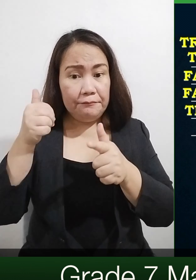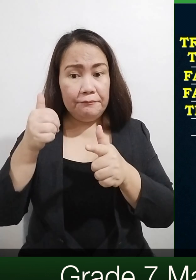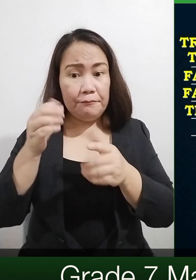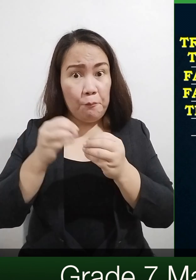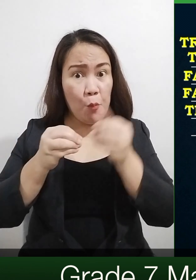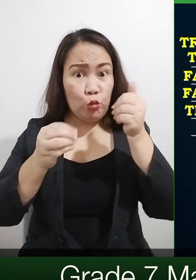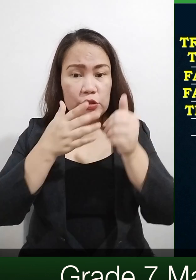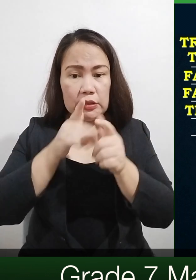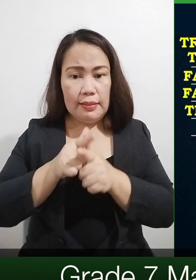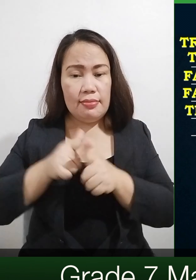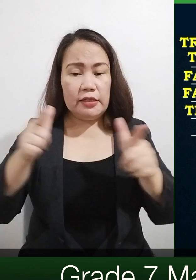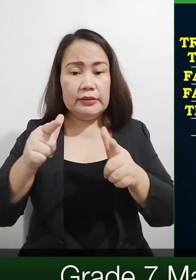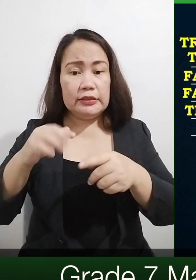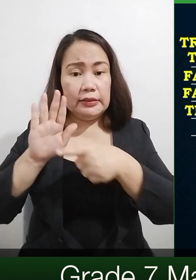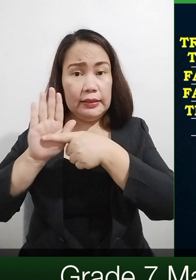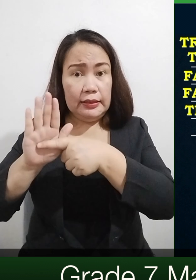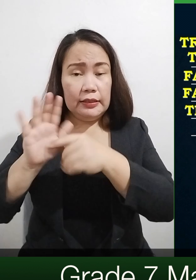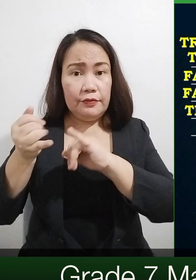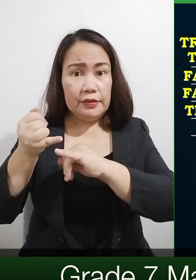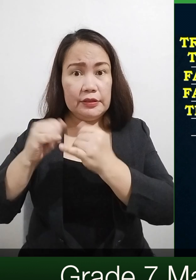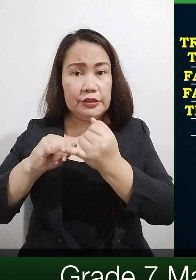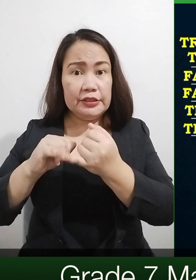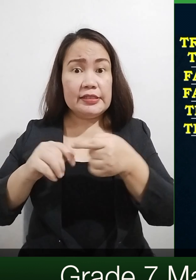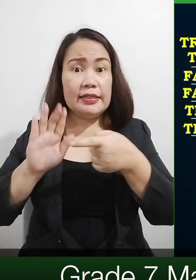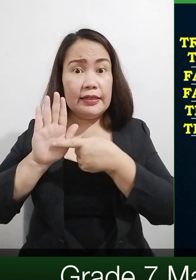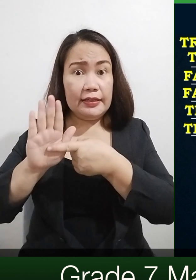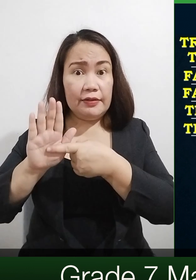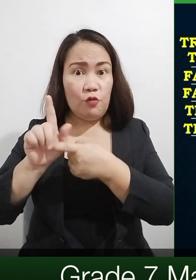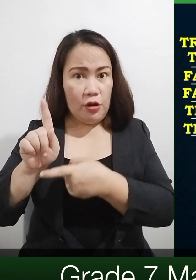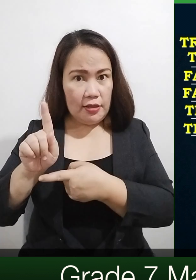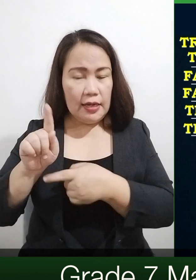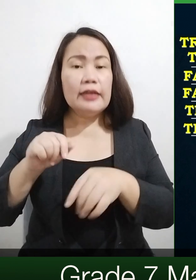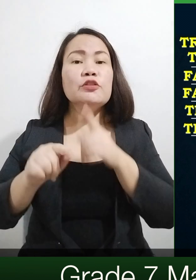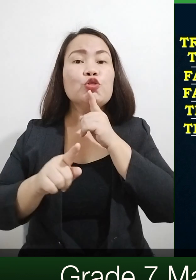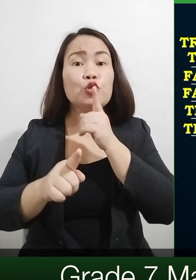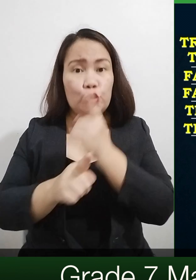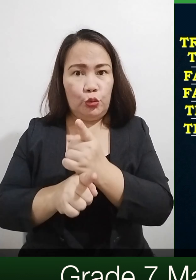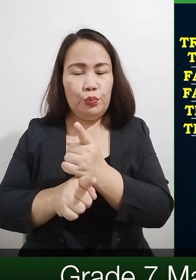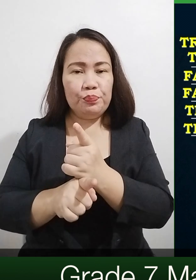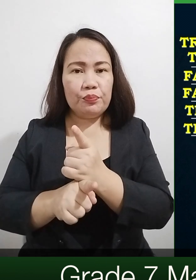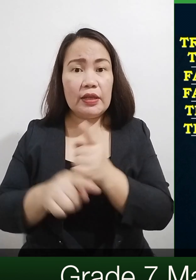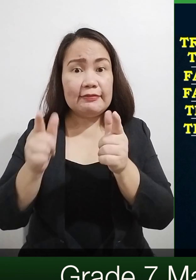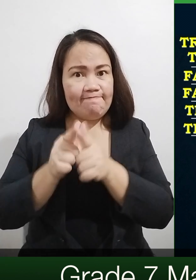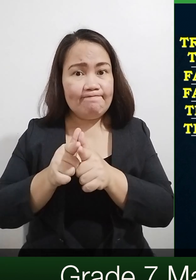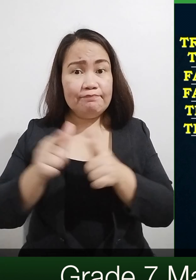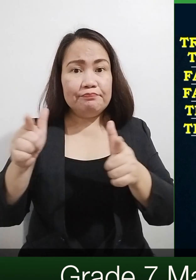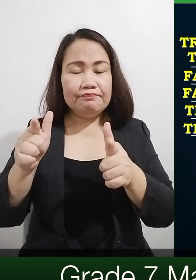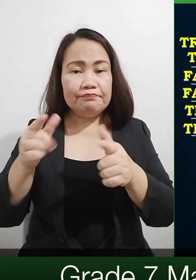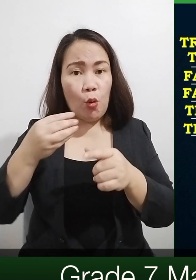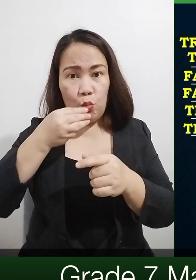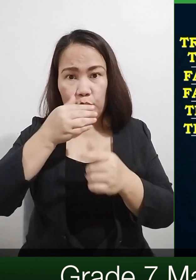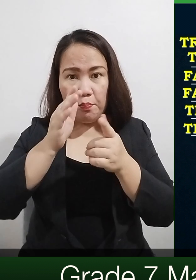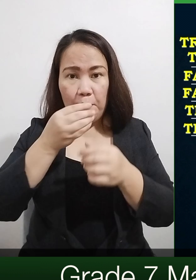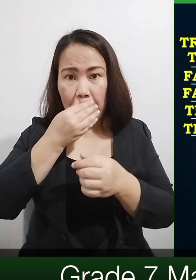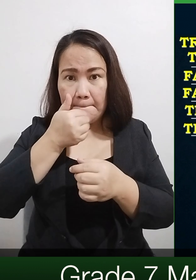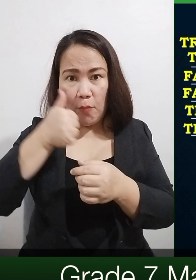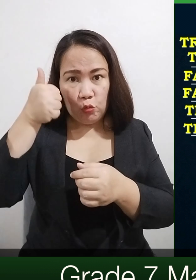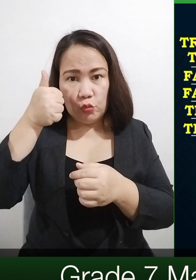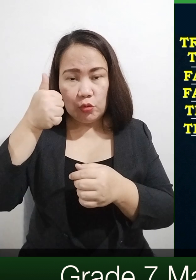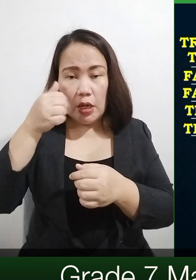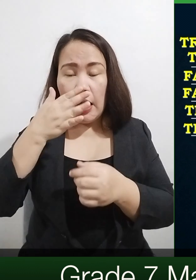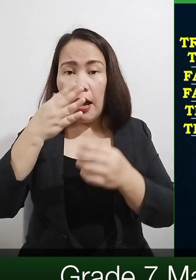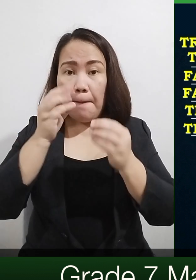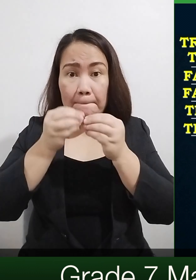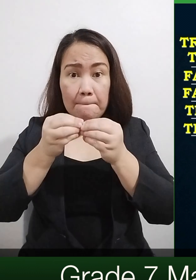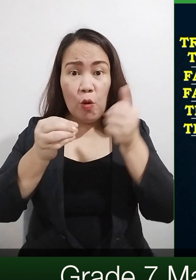negative integer is negative 1. That is true because kung titingnan natin, if we will be looking at